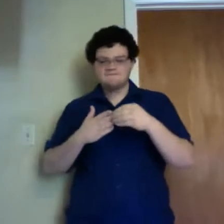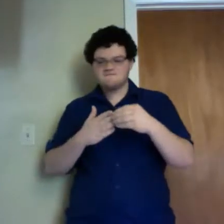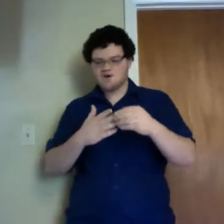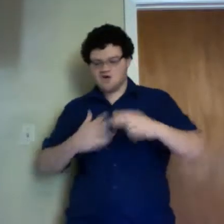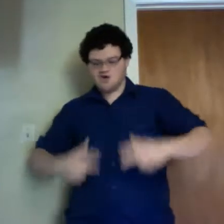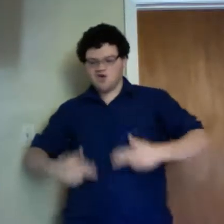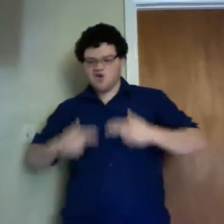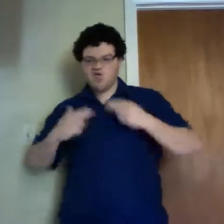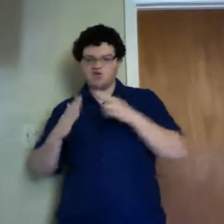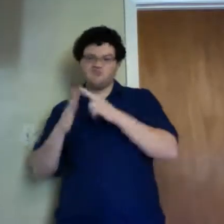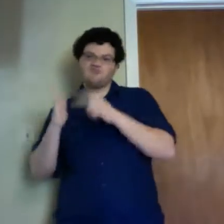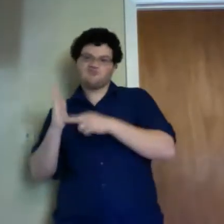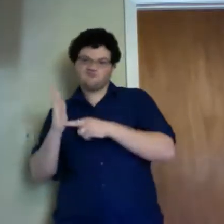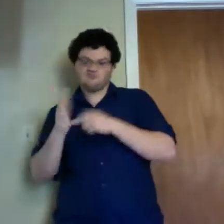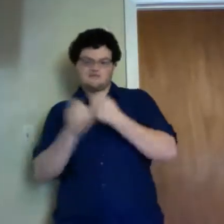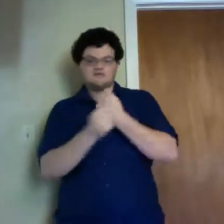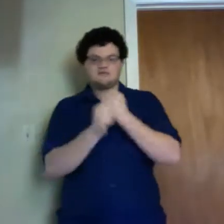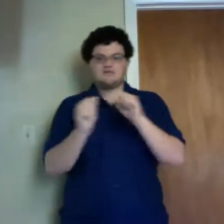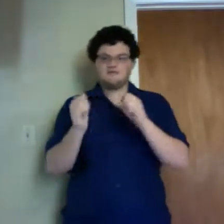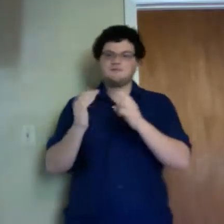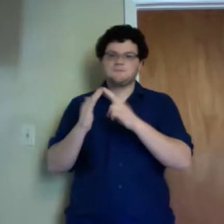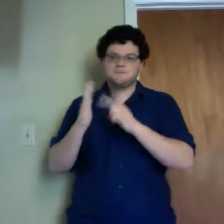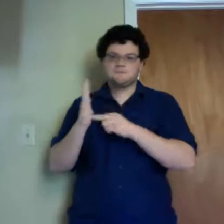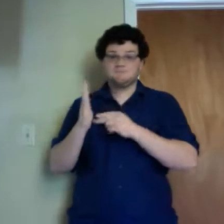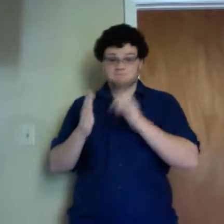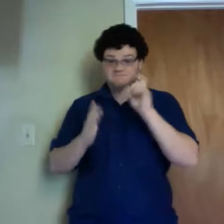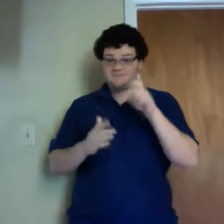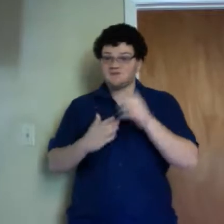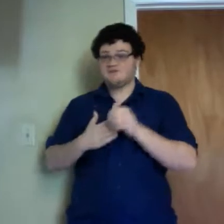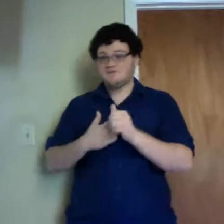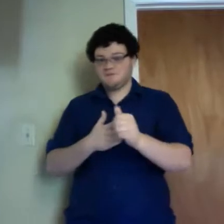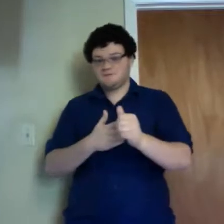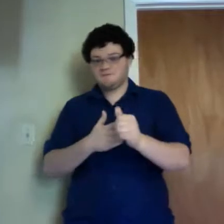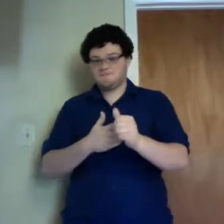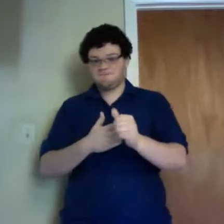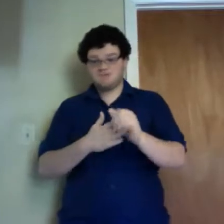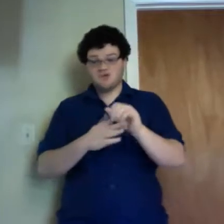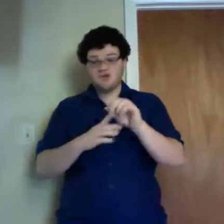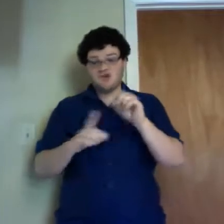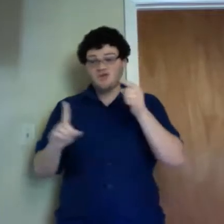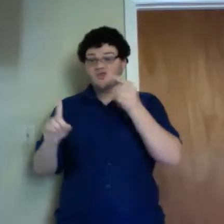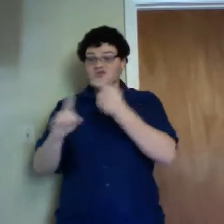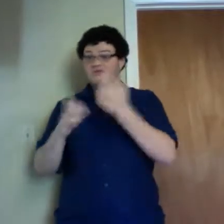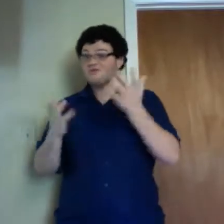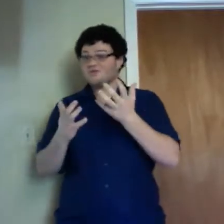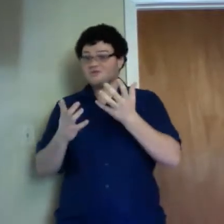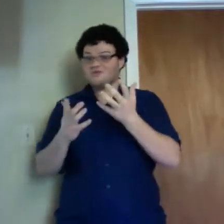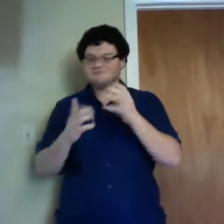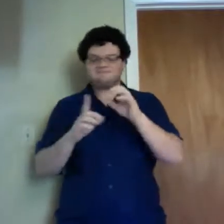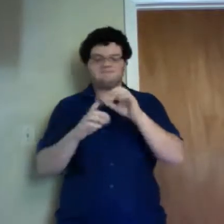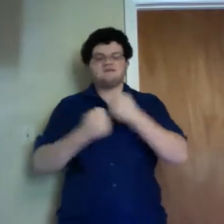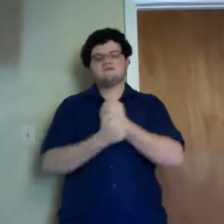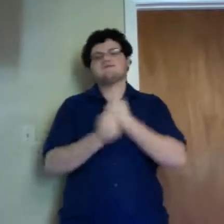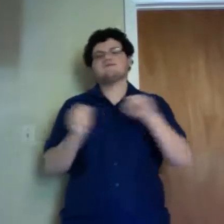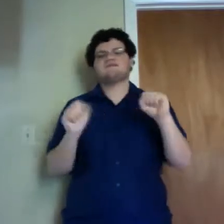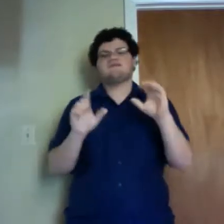procedures. The aim is to develop a safety culture, communicating methods of work and ensuring everyone knows how to work